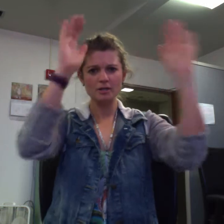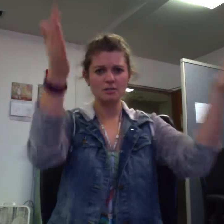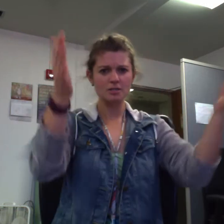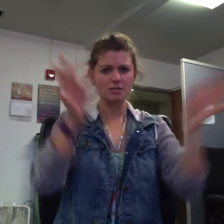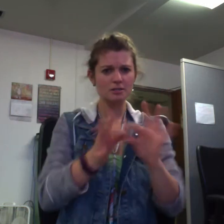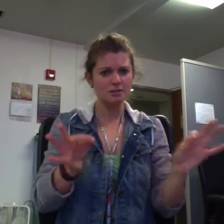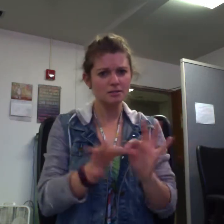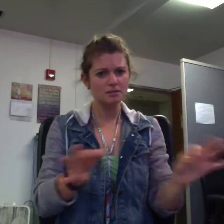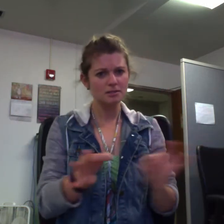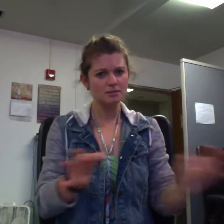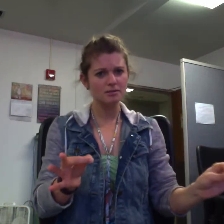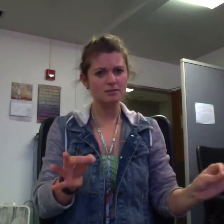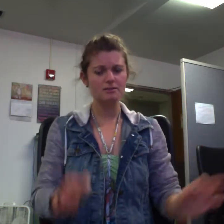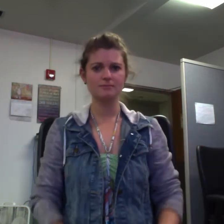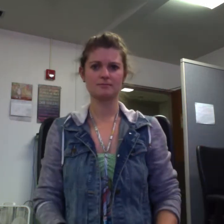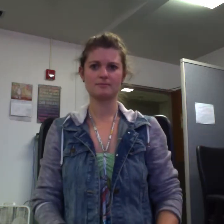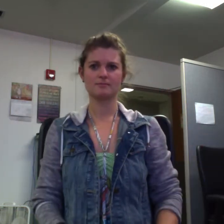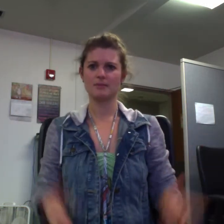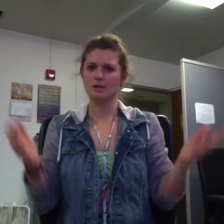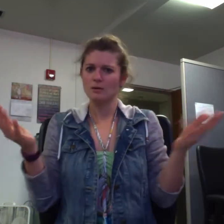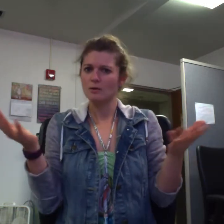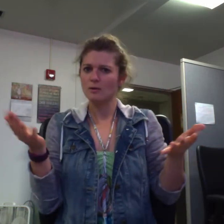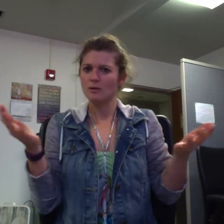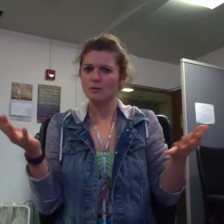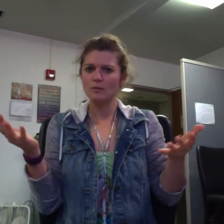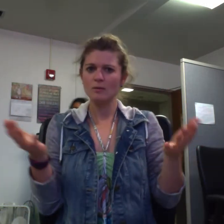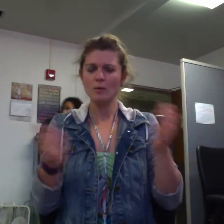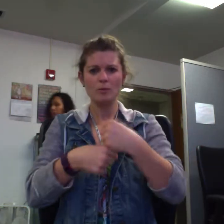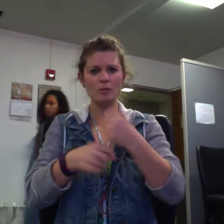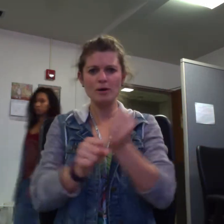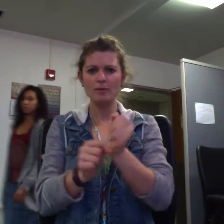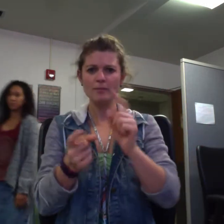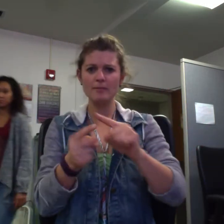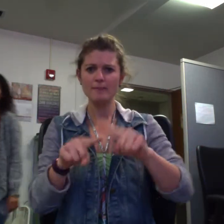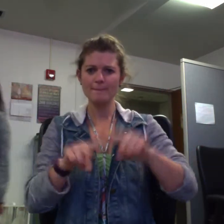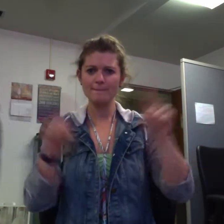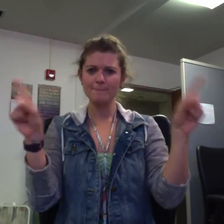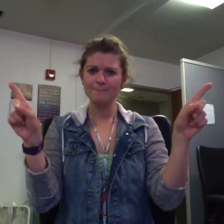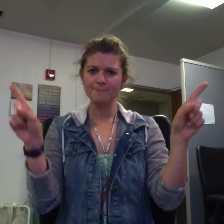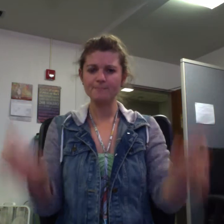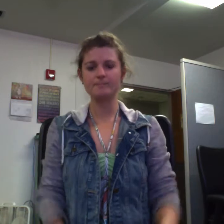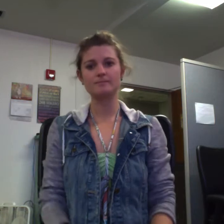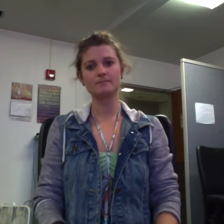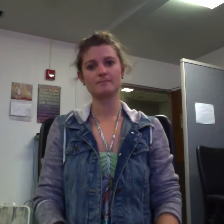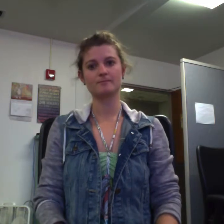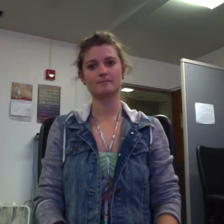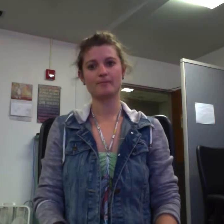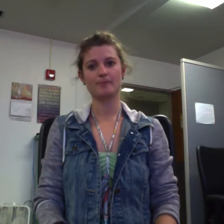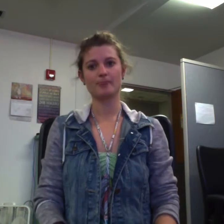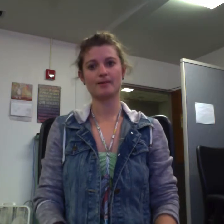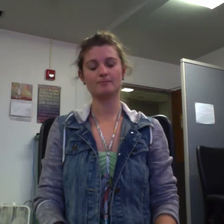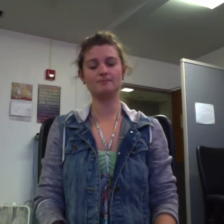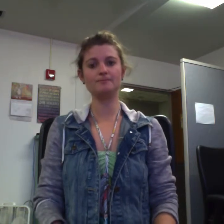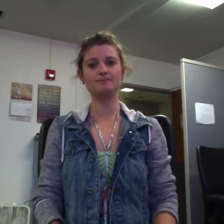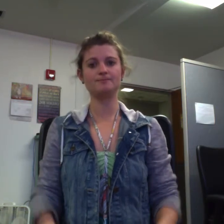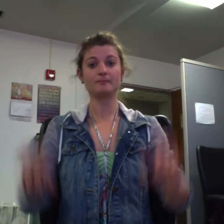another? What makes them different? The most important thing is that the chunks have to be